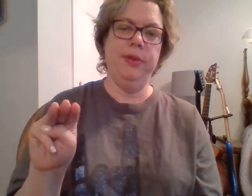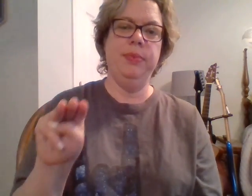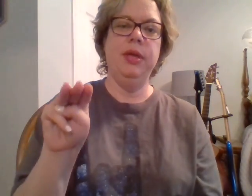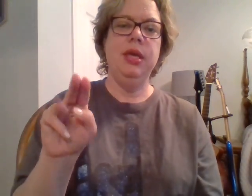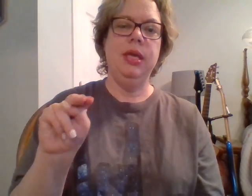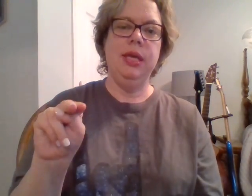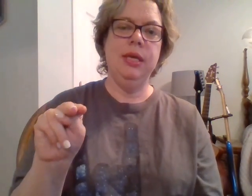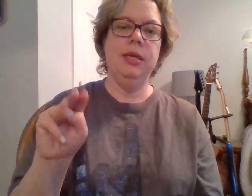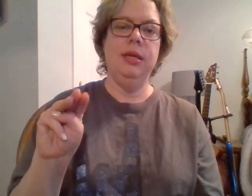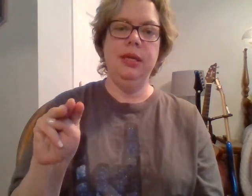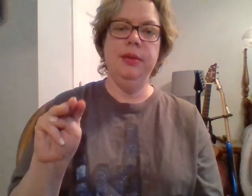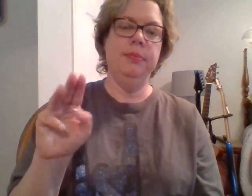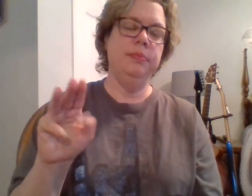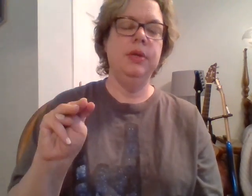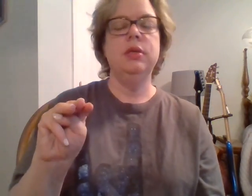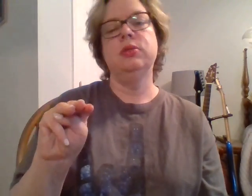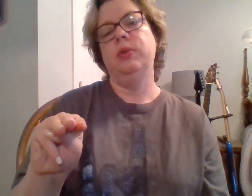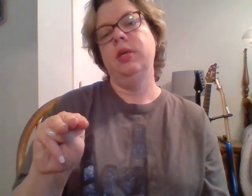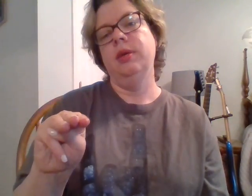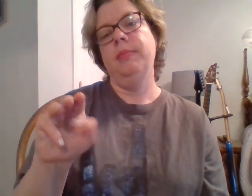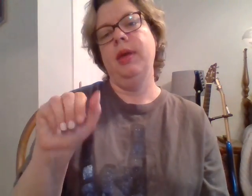but N and M. So